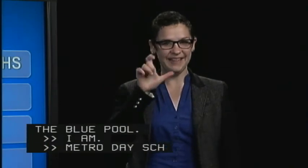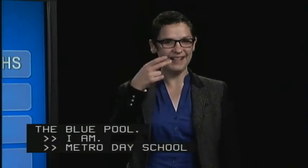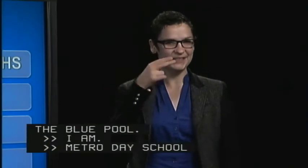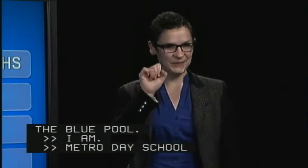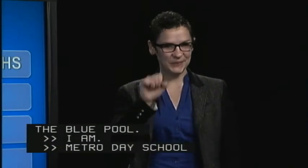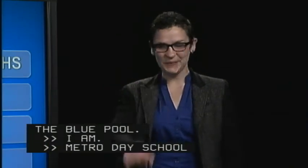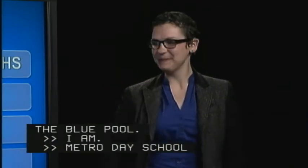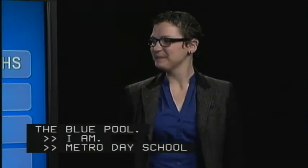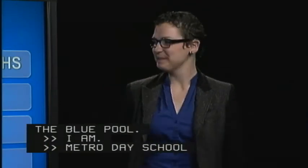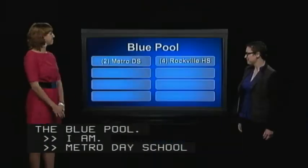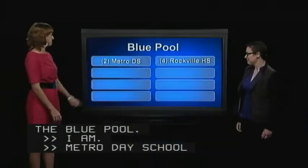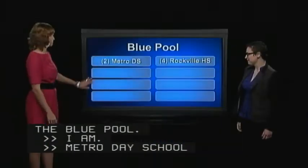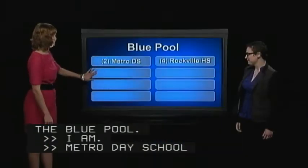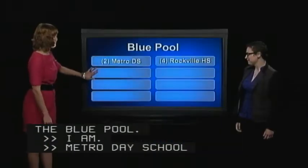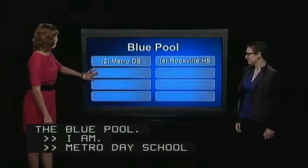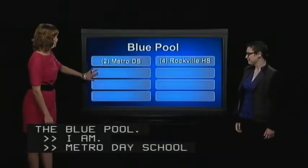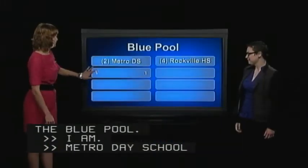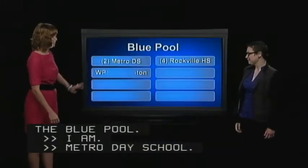Rockville High School.